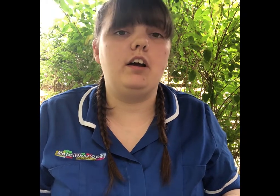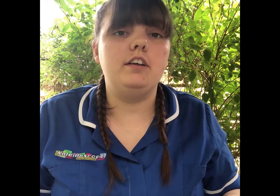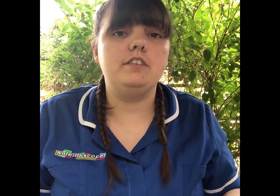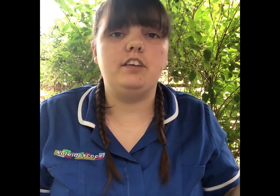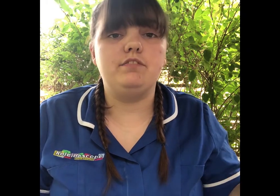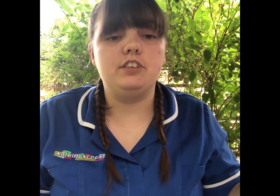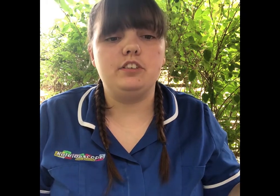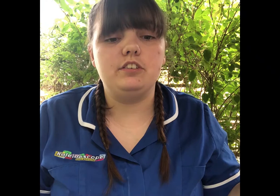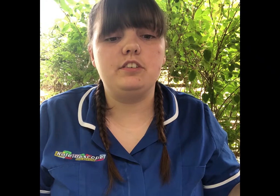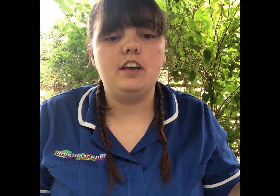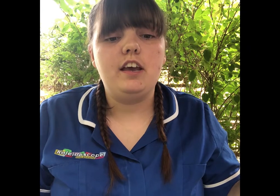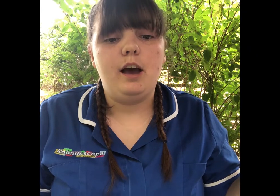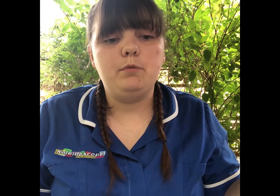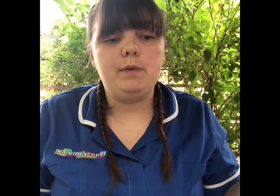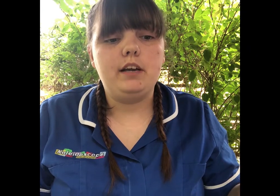dragonflies, kingfishers and woodpeckers,